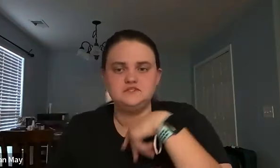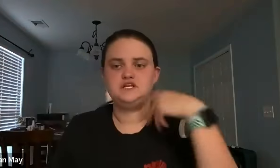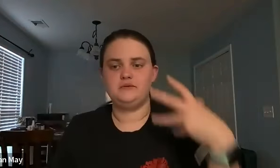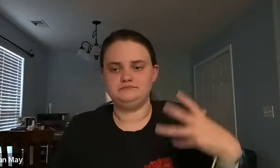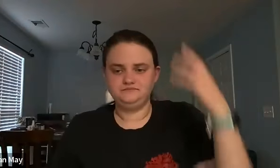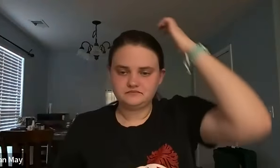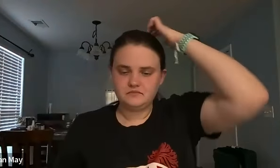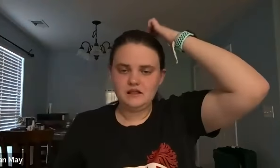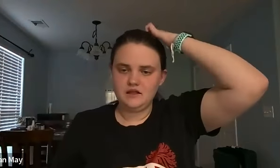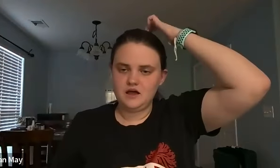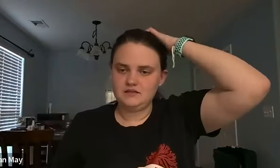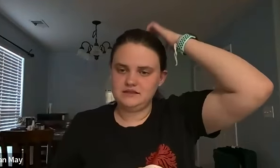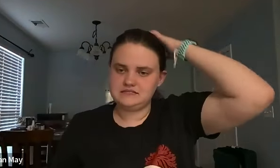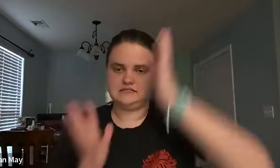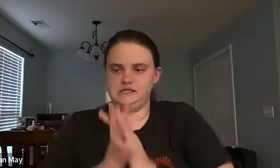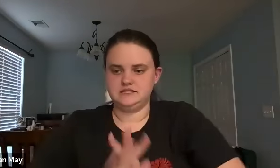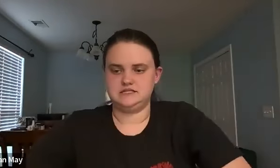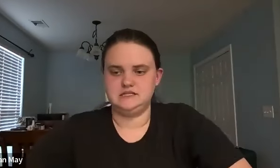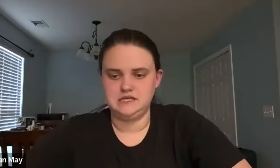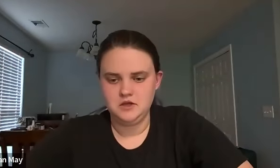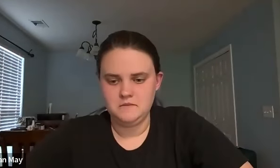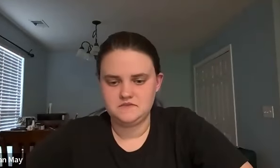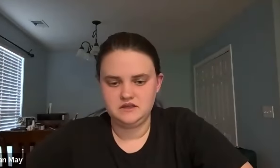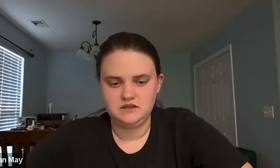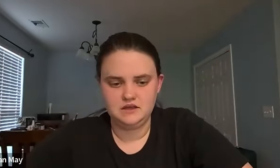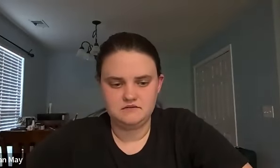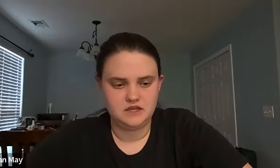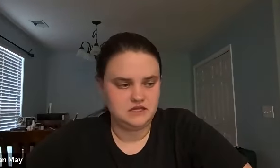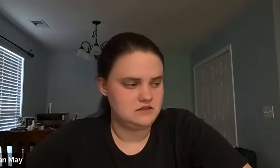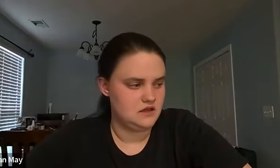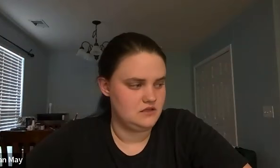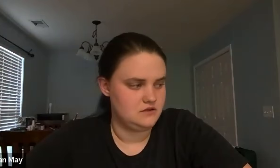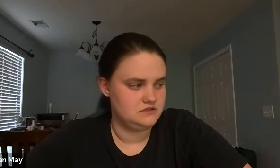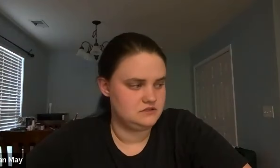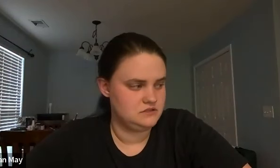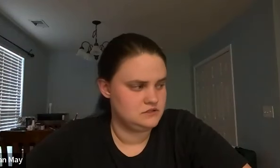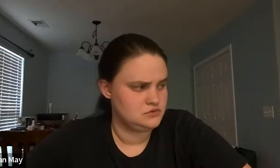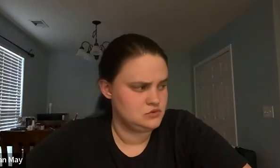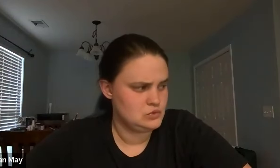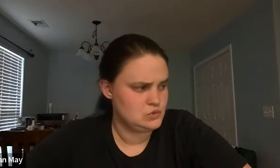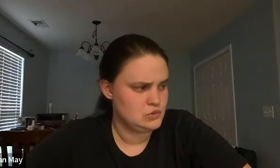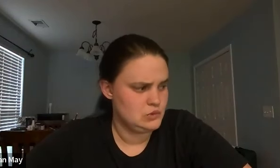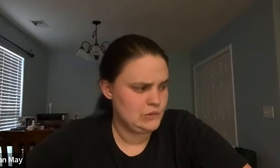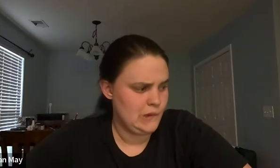So let's see. Thinking of anything others.